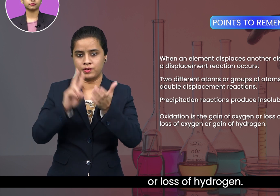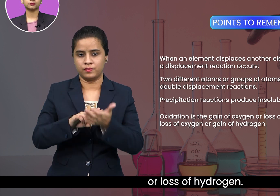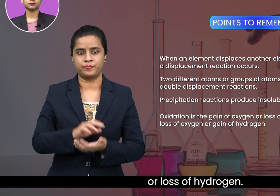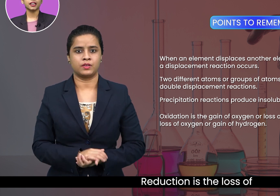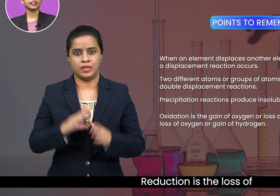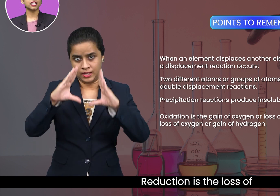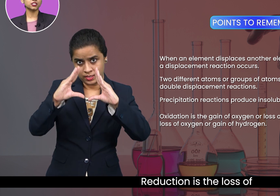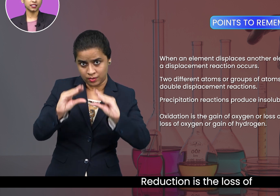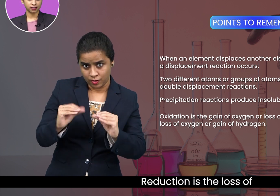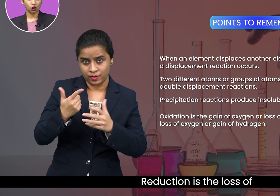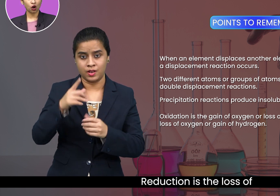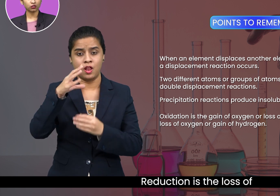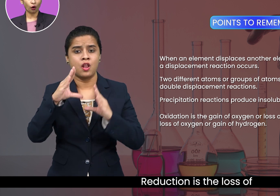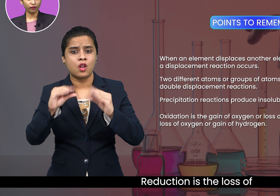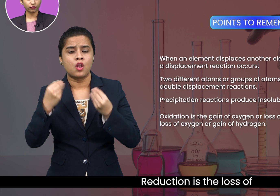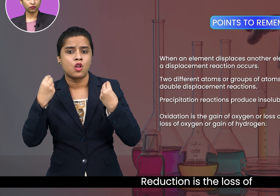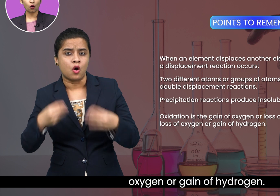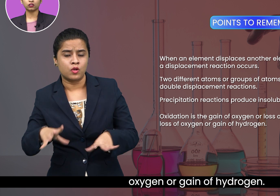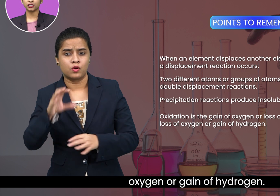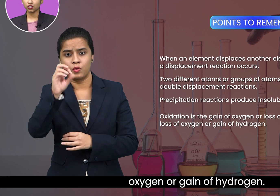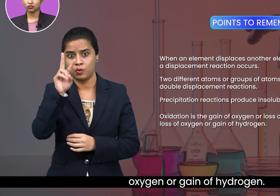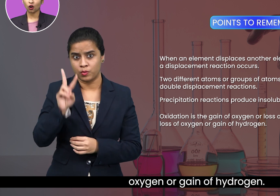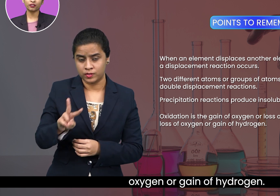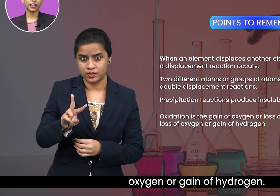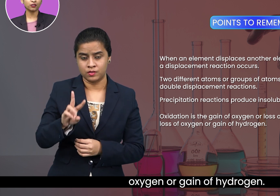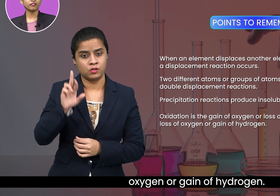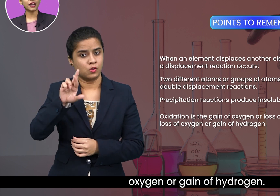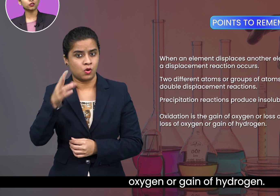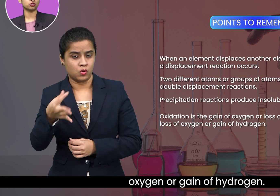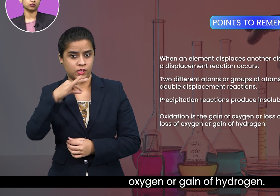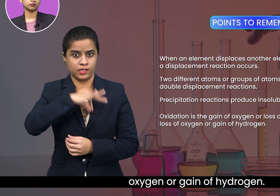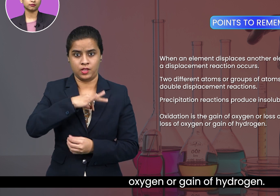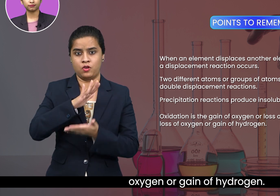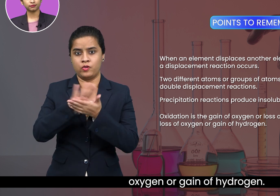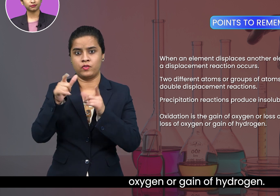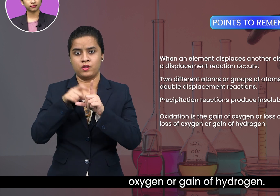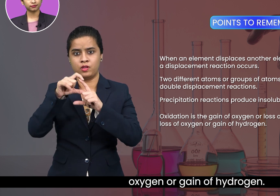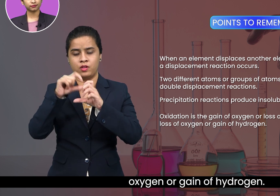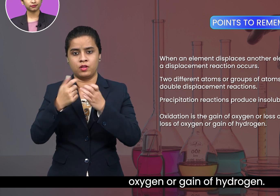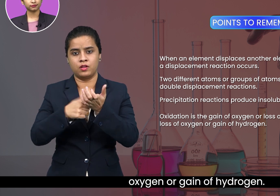Reduction is the loss of oxygen or gain of hydrogen.